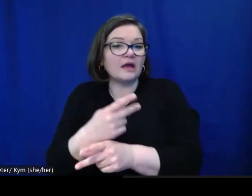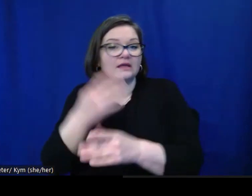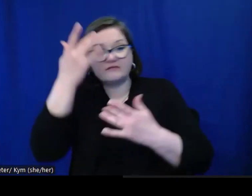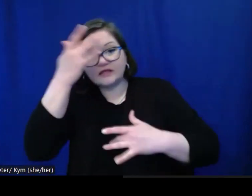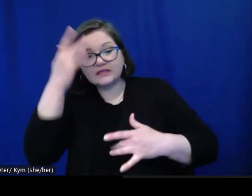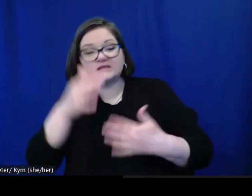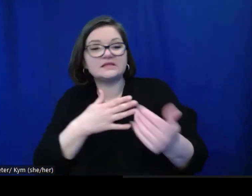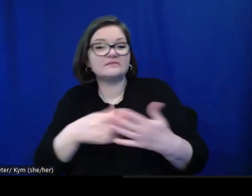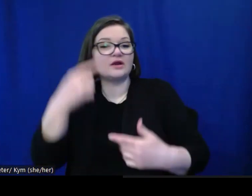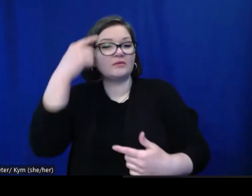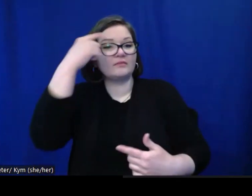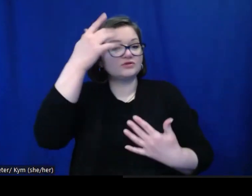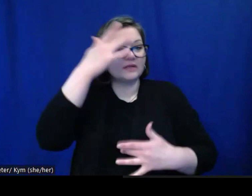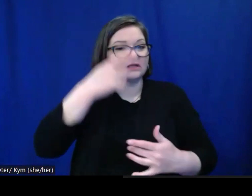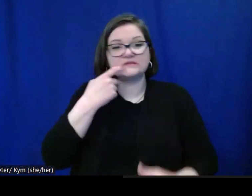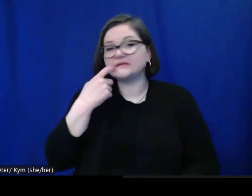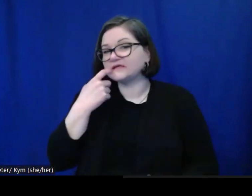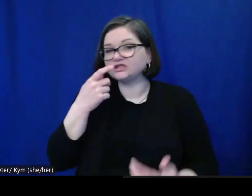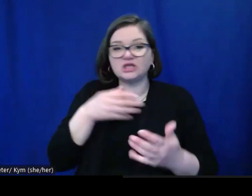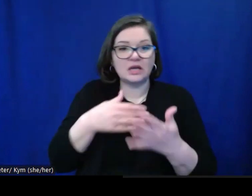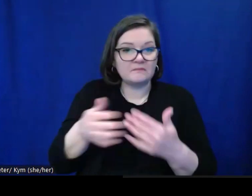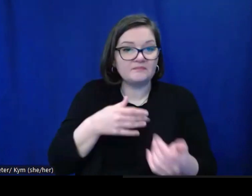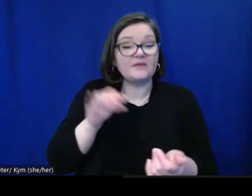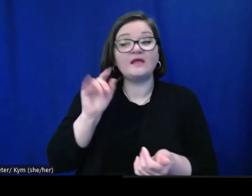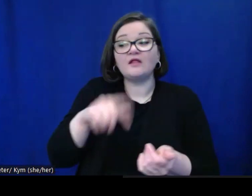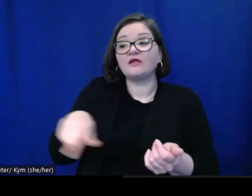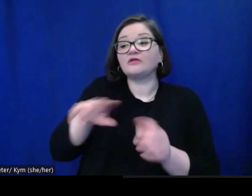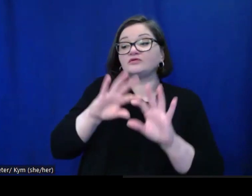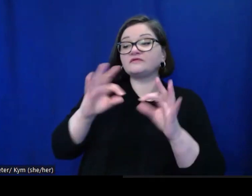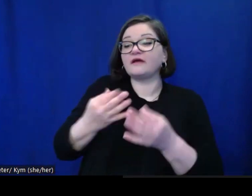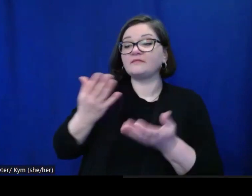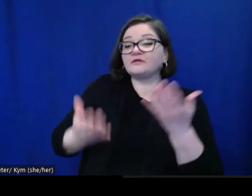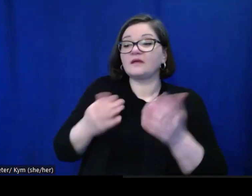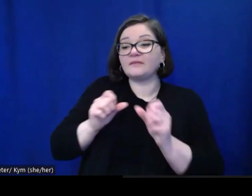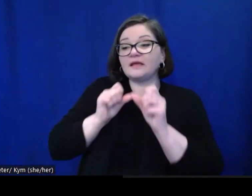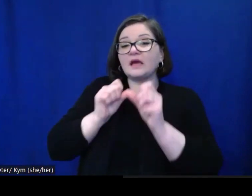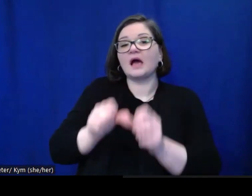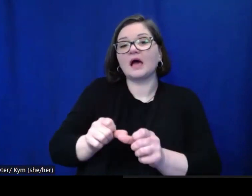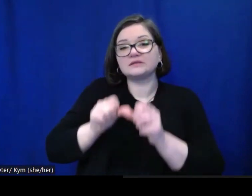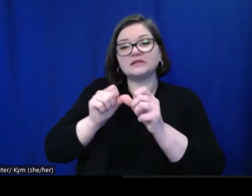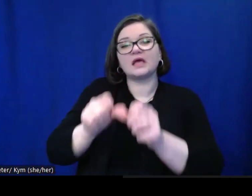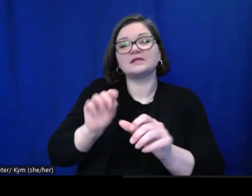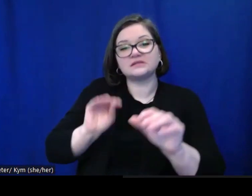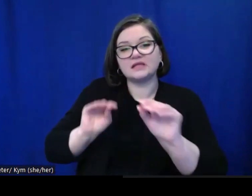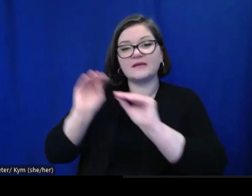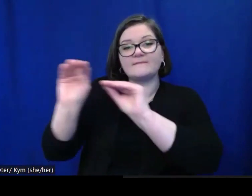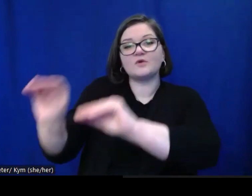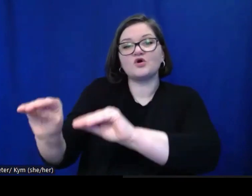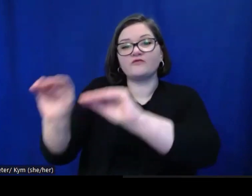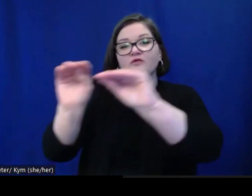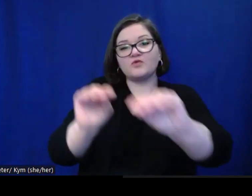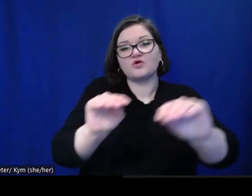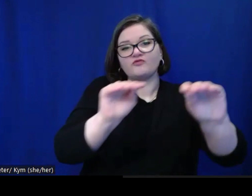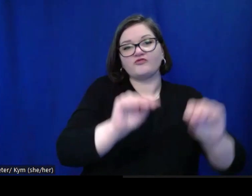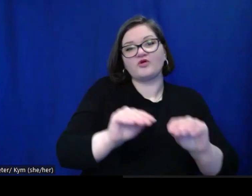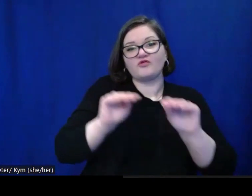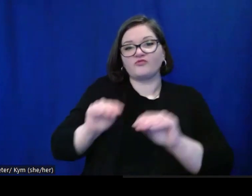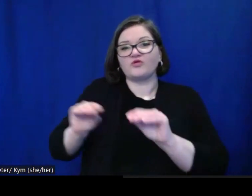illness or addiction. And families may be constantly moving for avoidance.